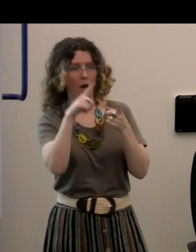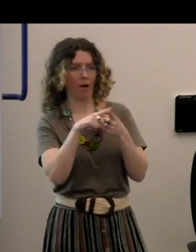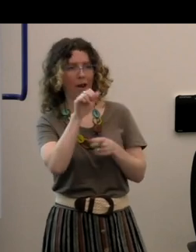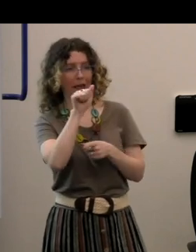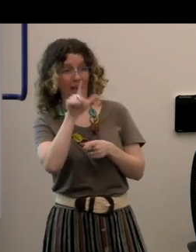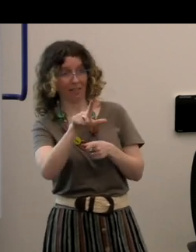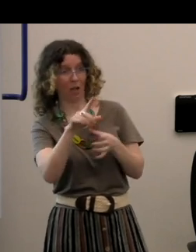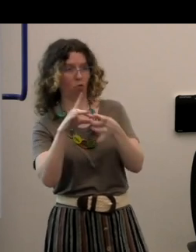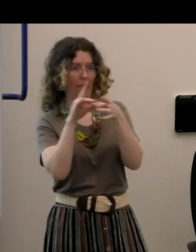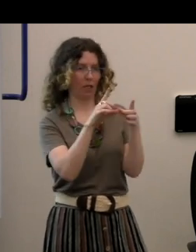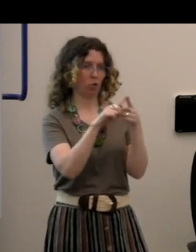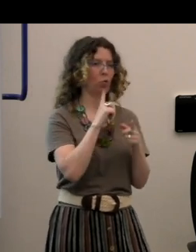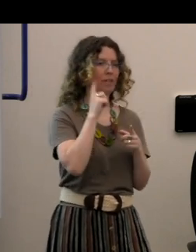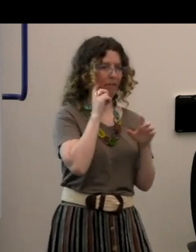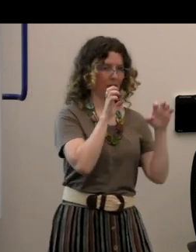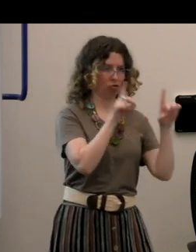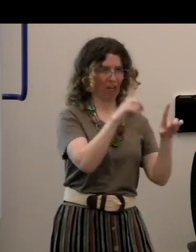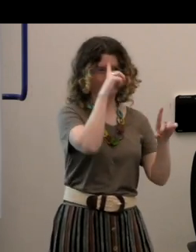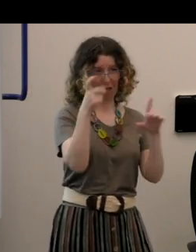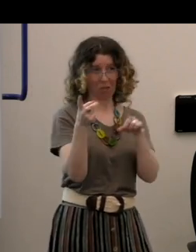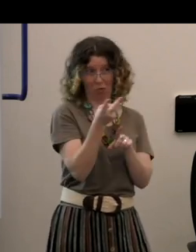the ASL's importance in deaf education.